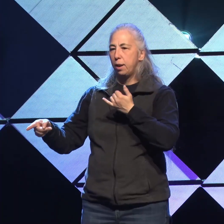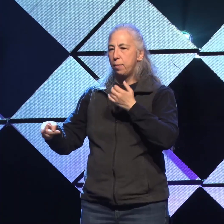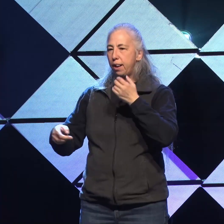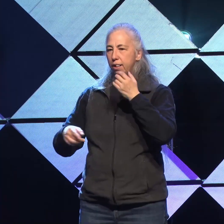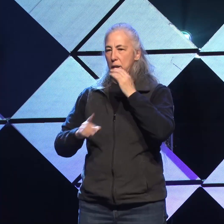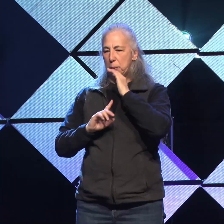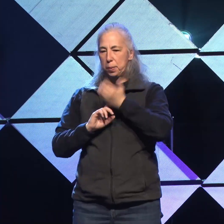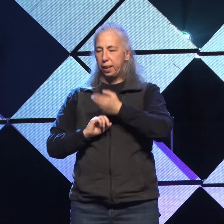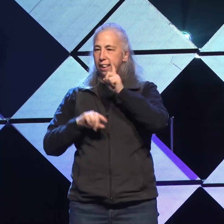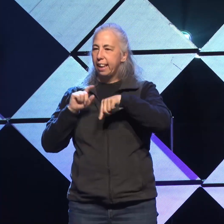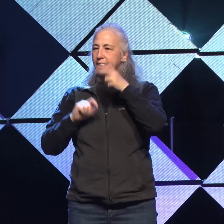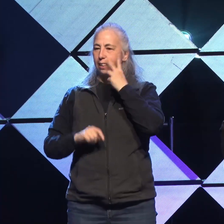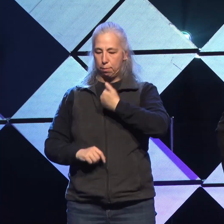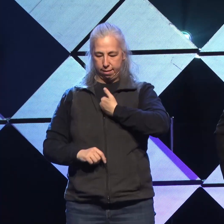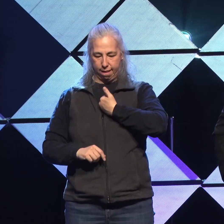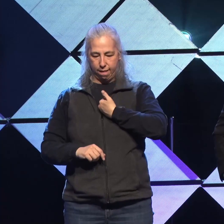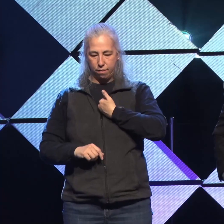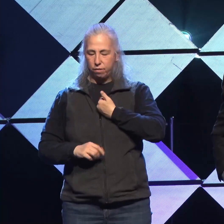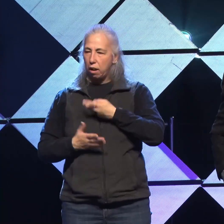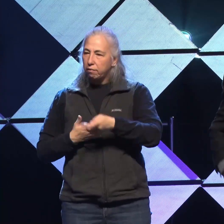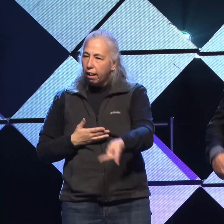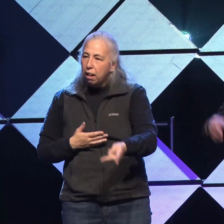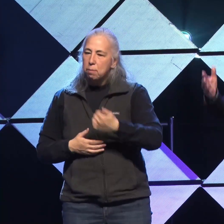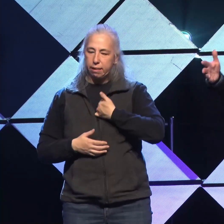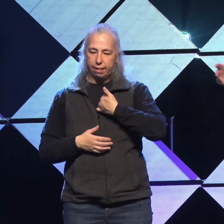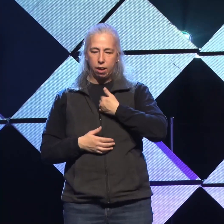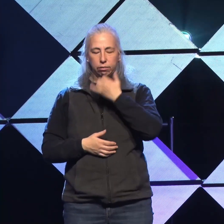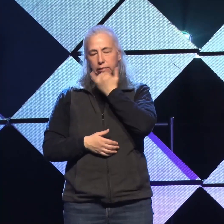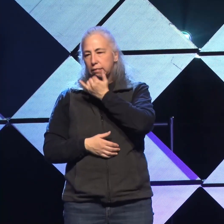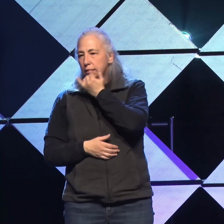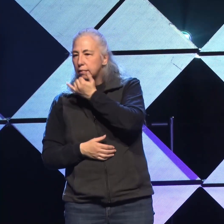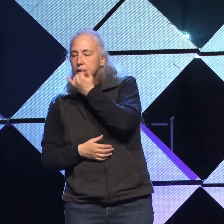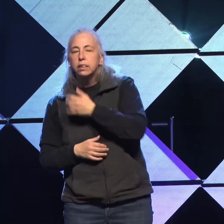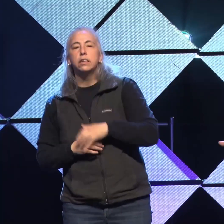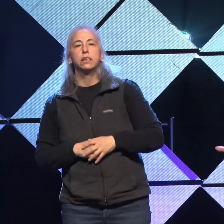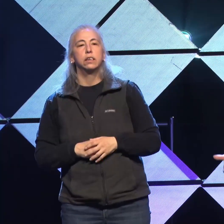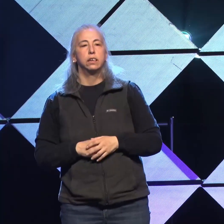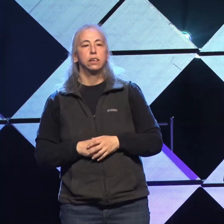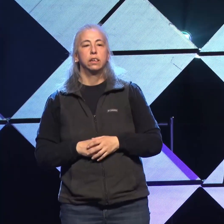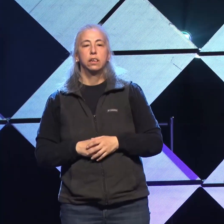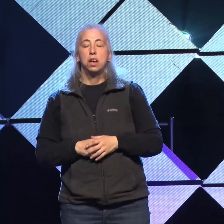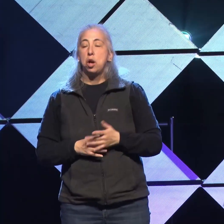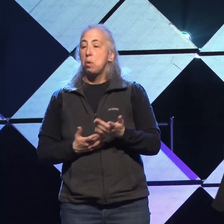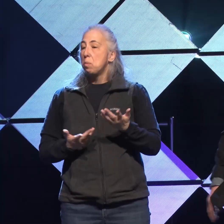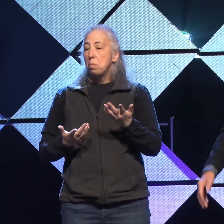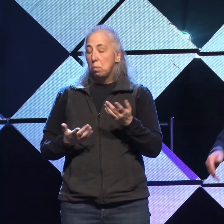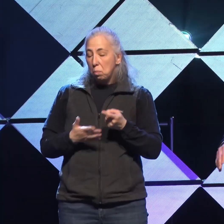like the Pharisee didn't. A while back, I was picking up dinner.